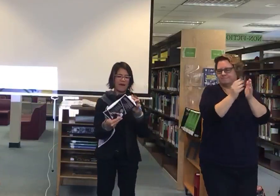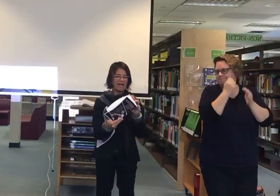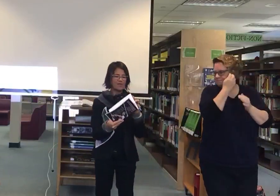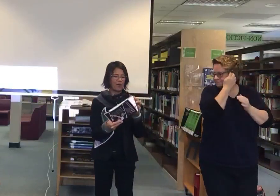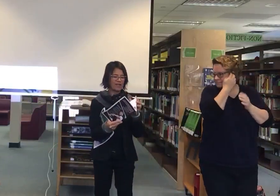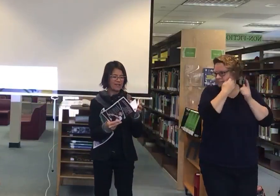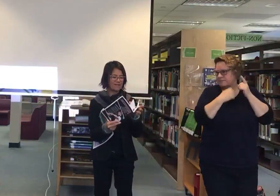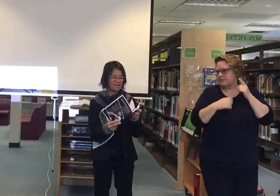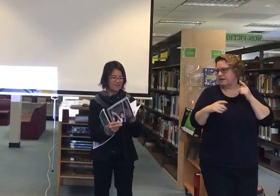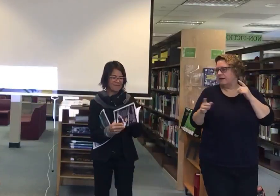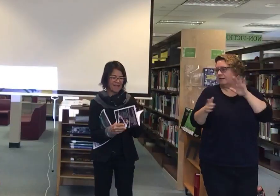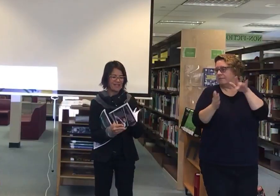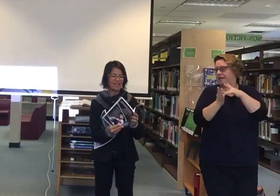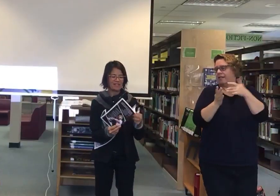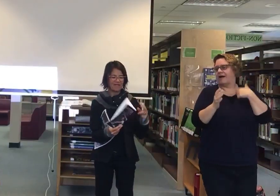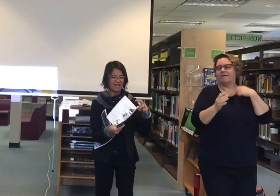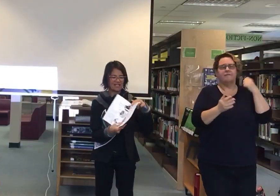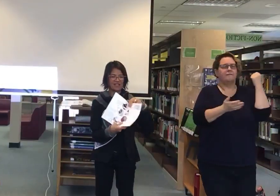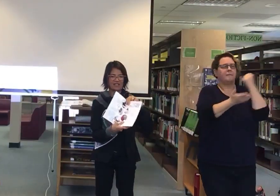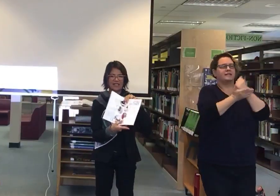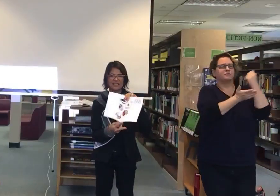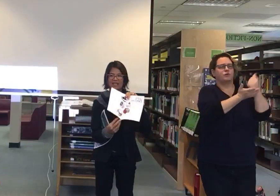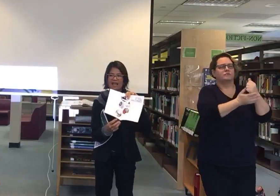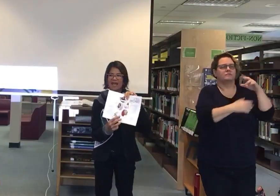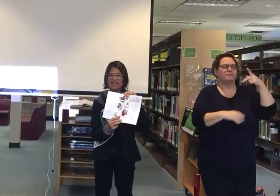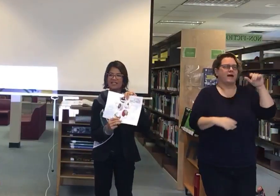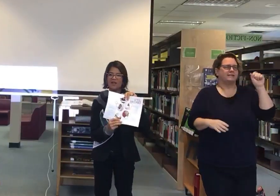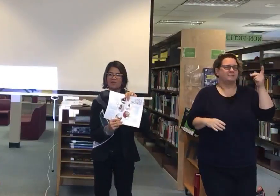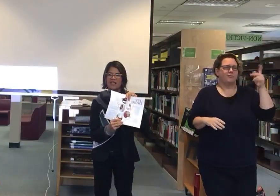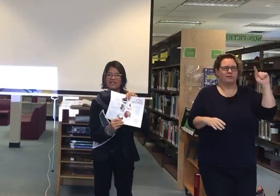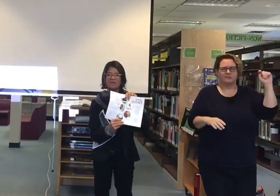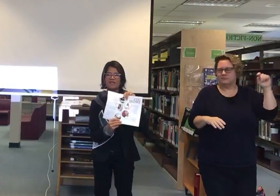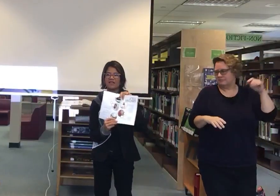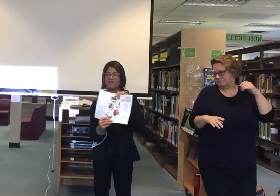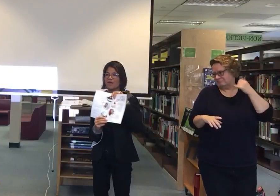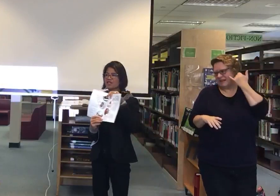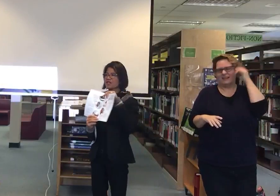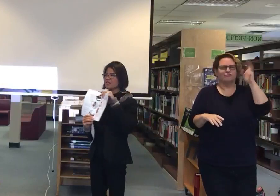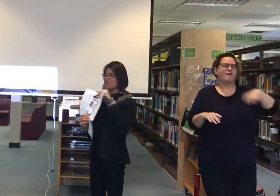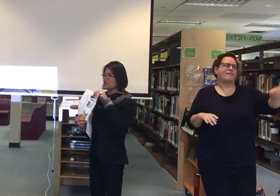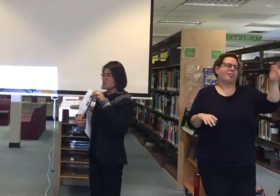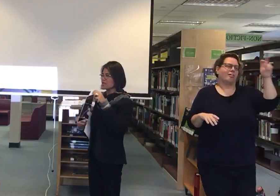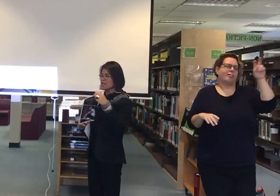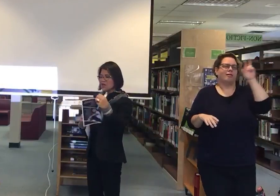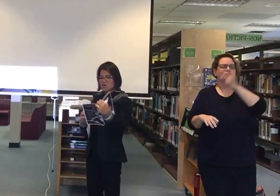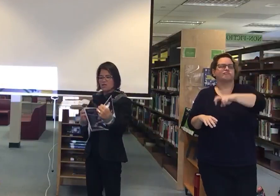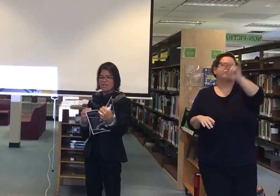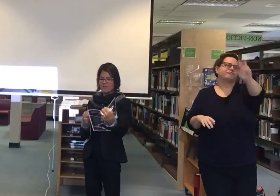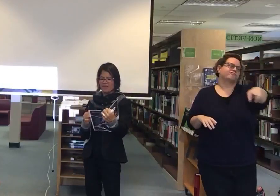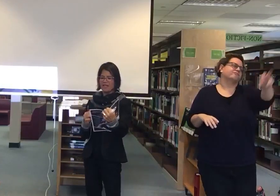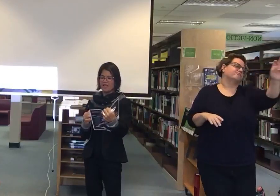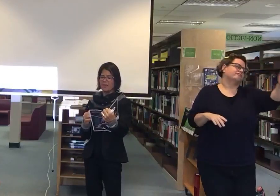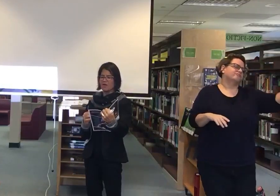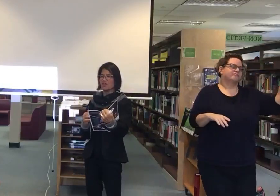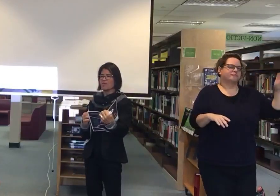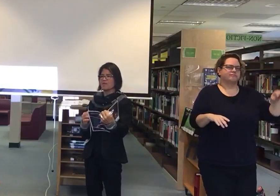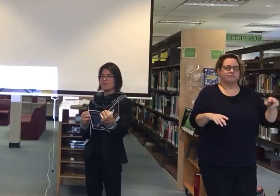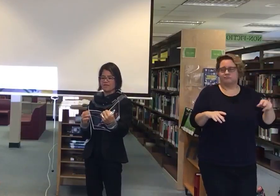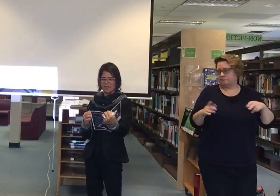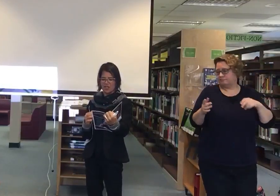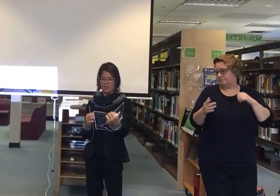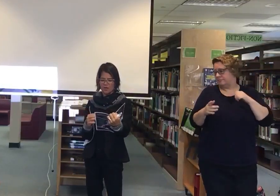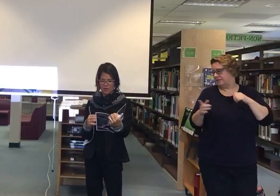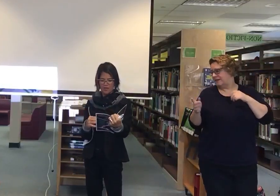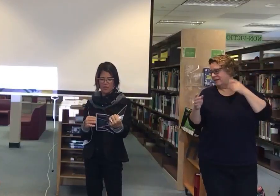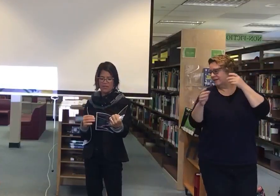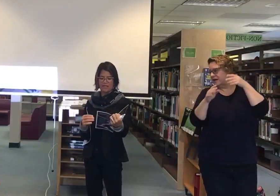there's a passport, and you'll have a chance to look at this. And it just outlines some of the information that the students sort of need to be thinking about in terms